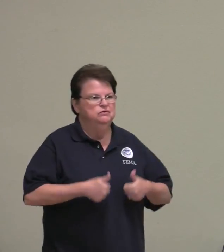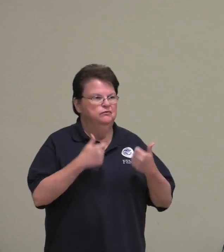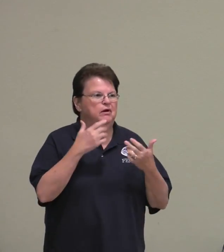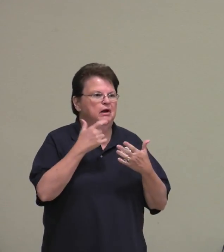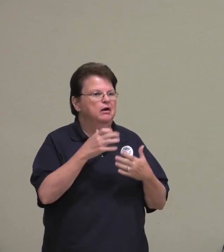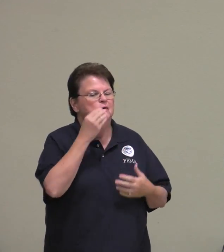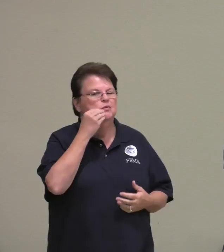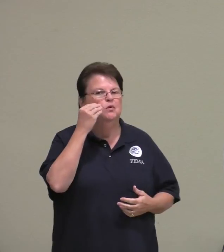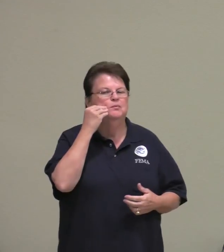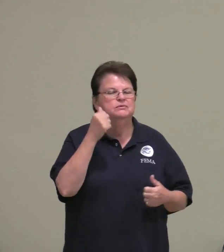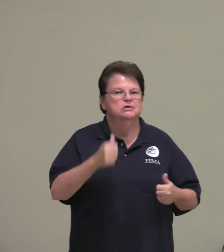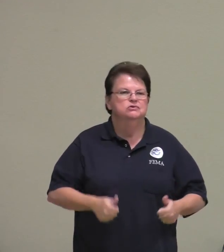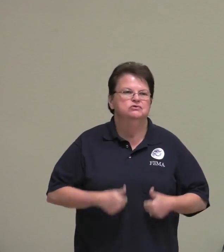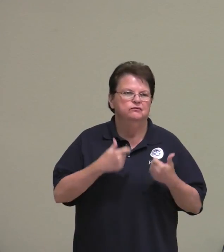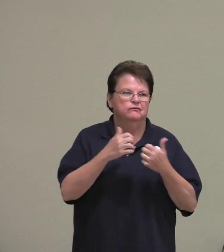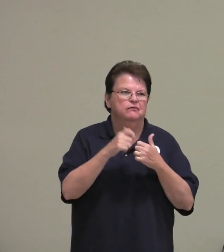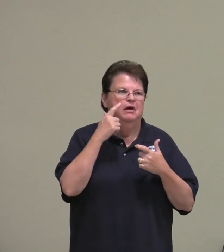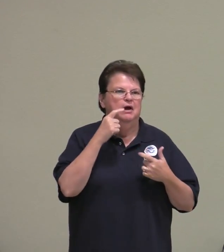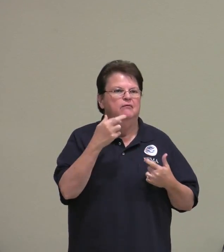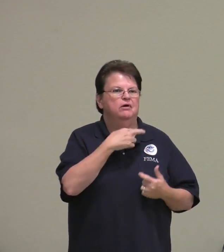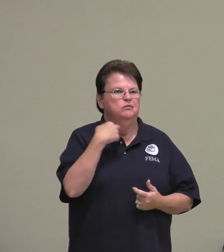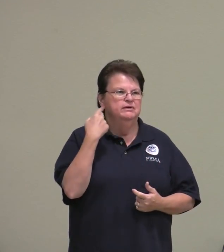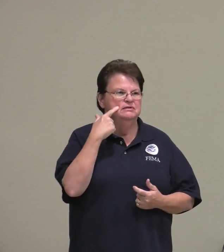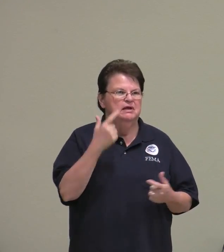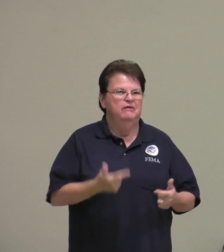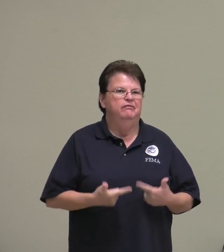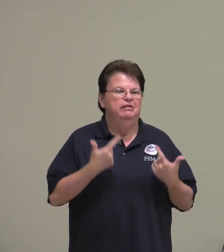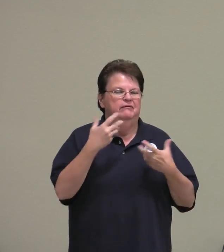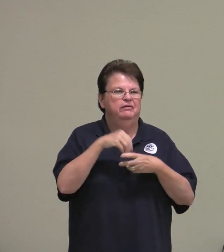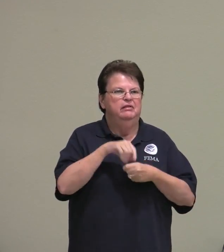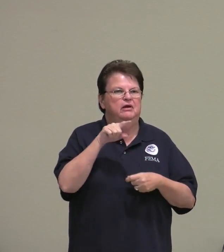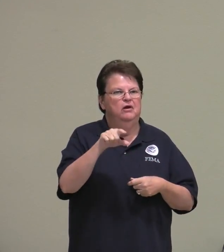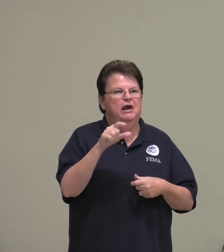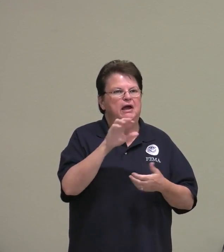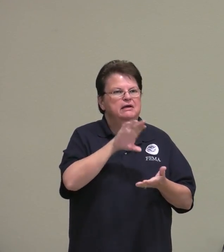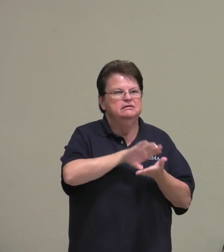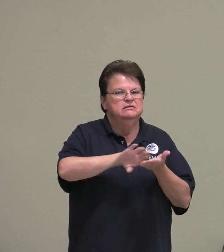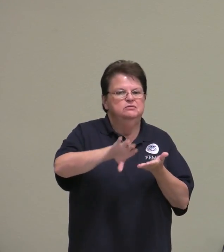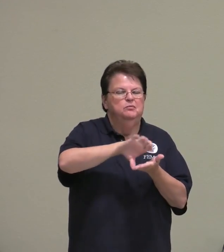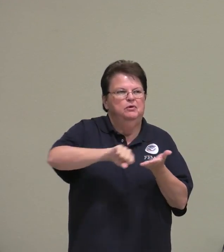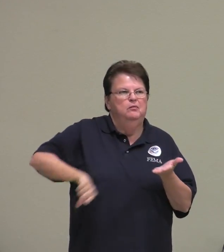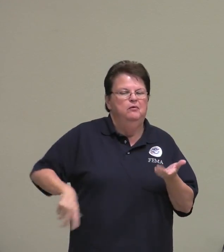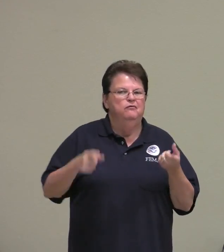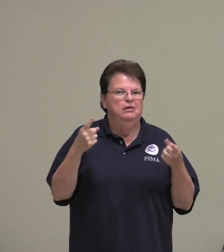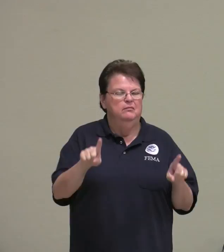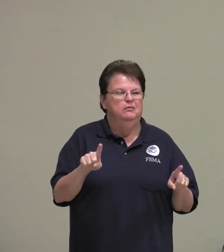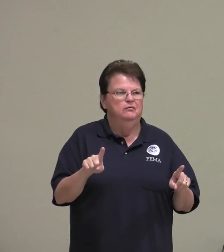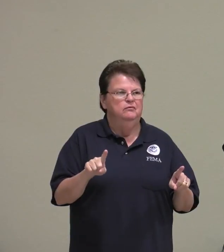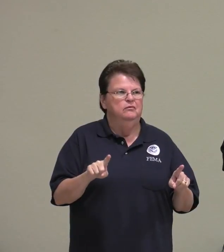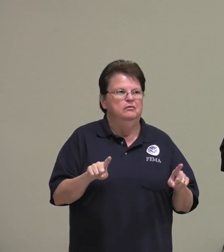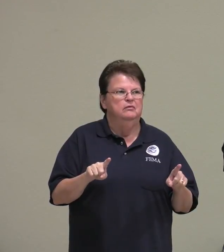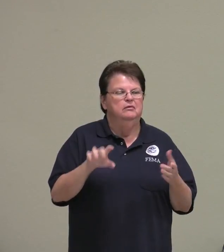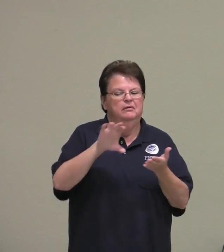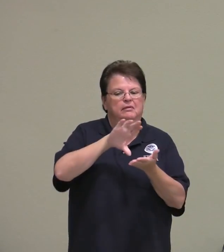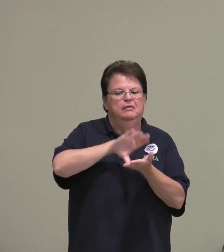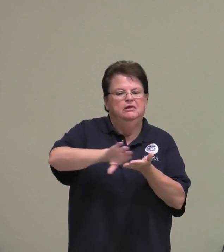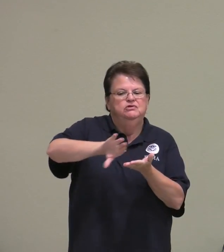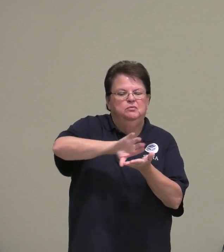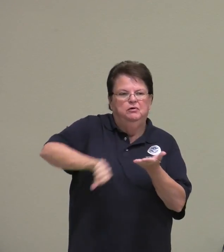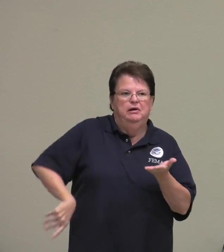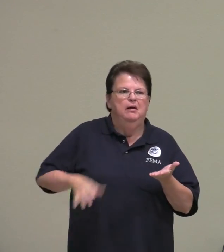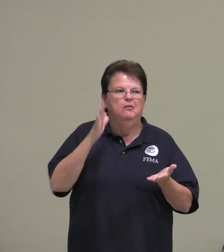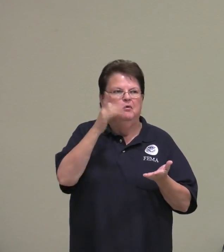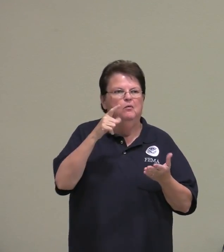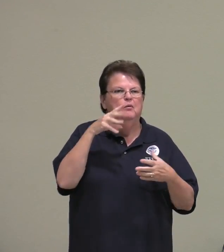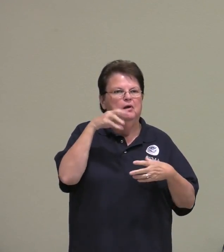residents whose homes survived at risk of living there as the debris removal occurs. So our debris removal effort will